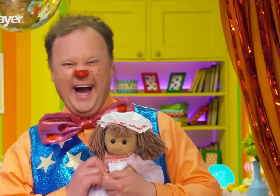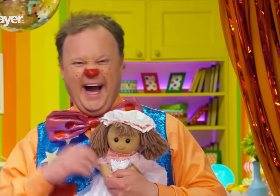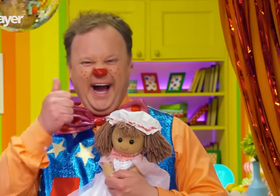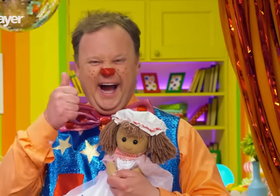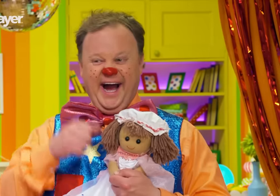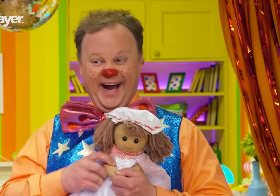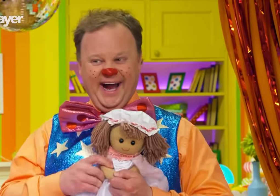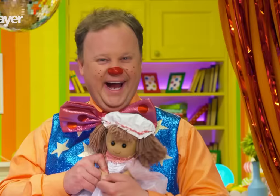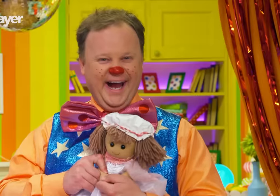Lord Monkey,